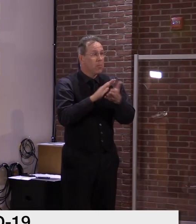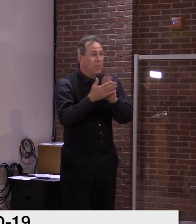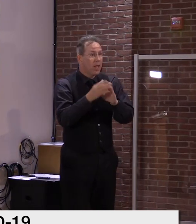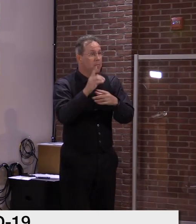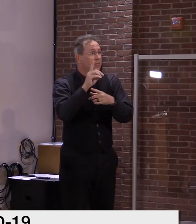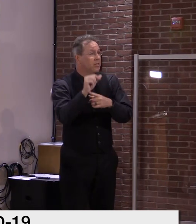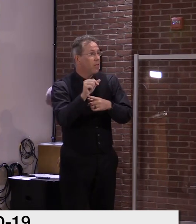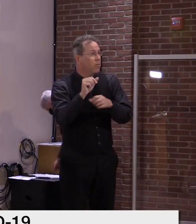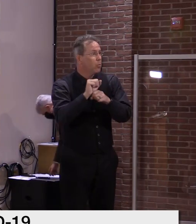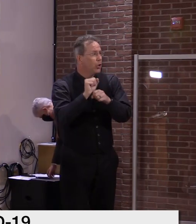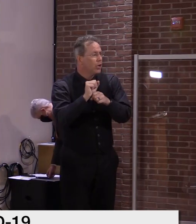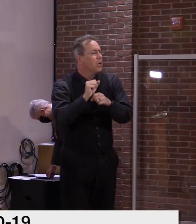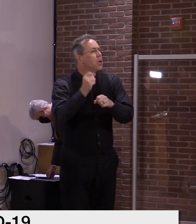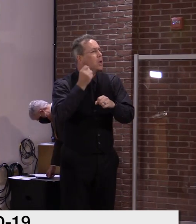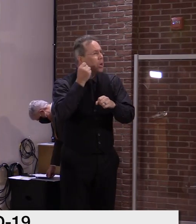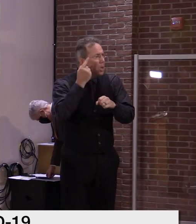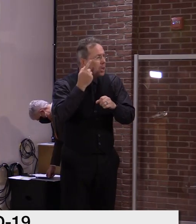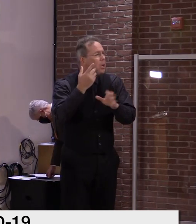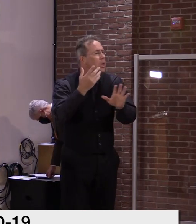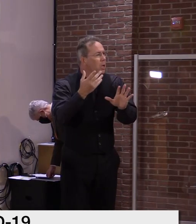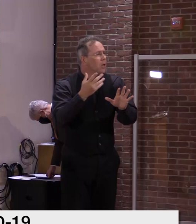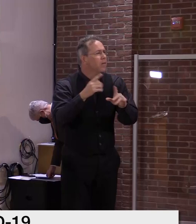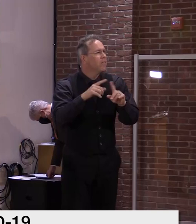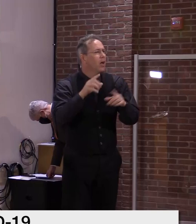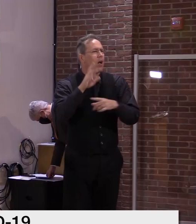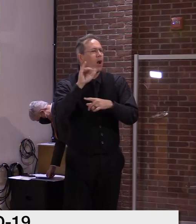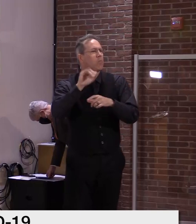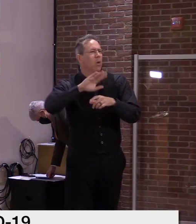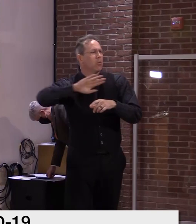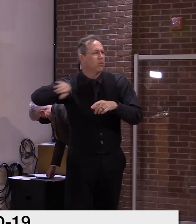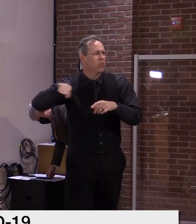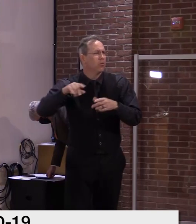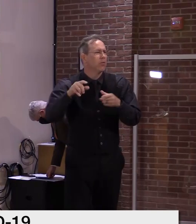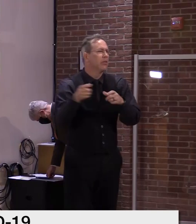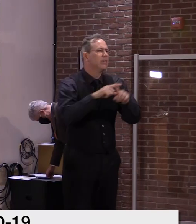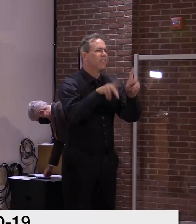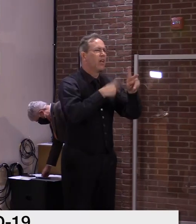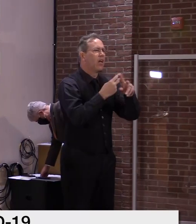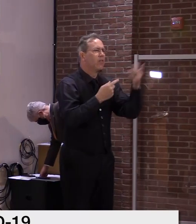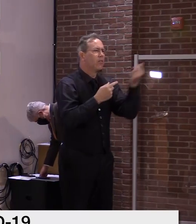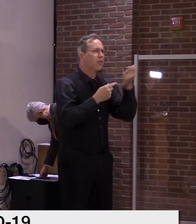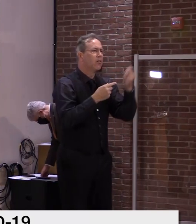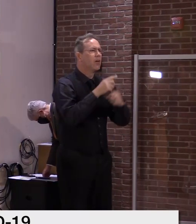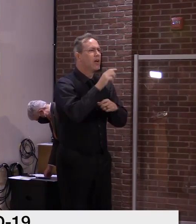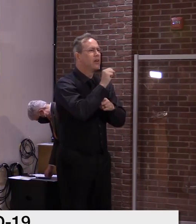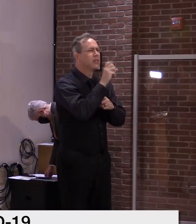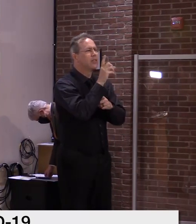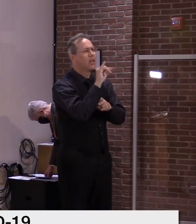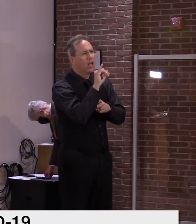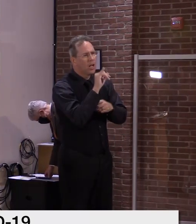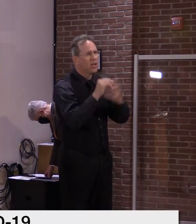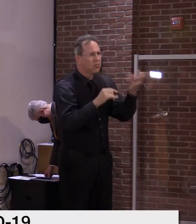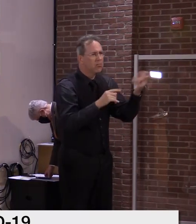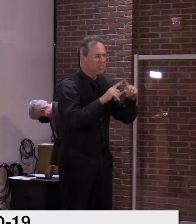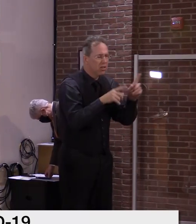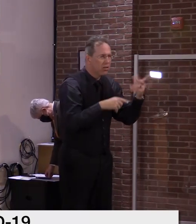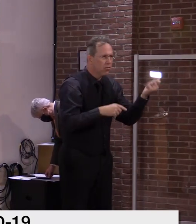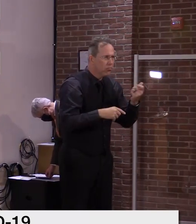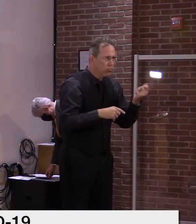other benefits, either federally or under the state, but they wouldn't be eligible for unemployment insurance. So some of